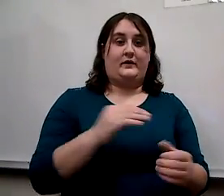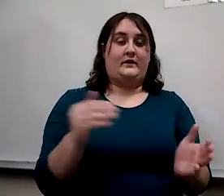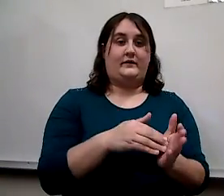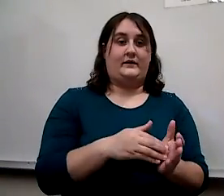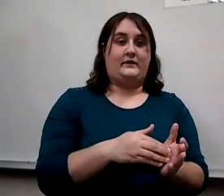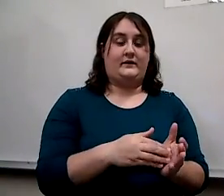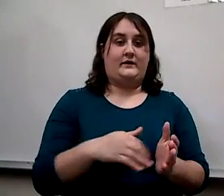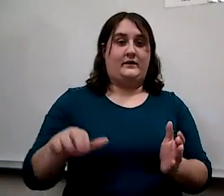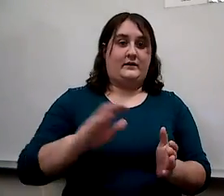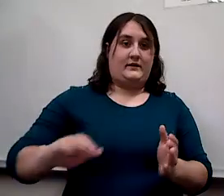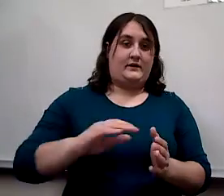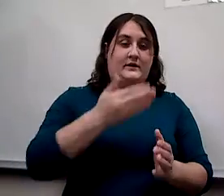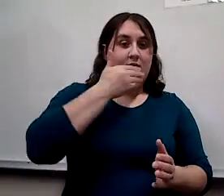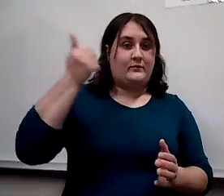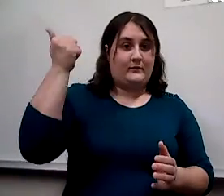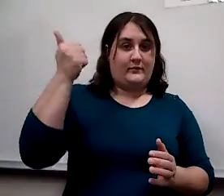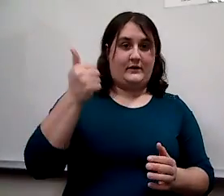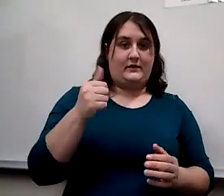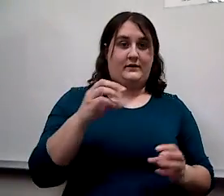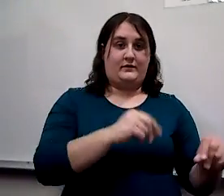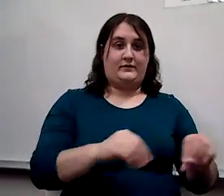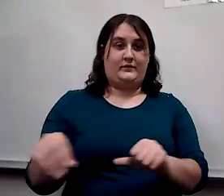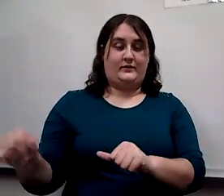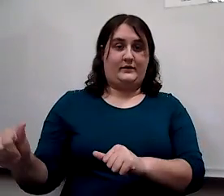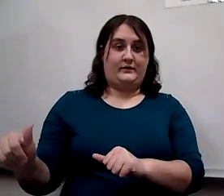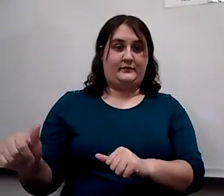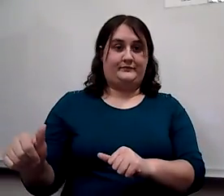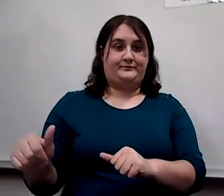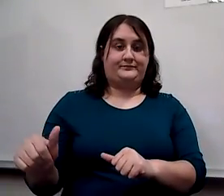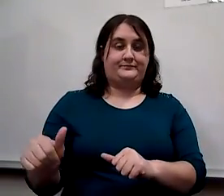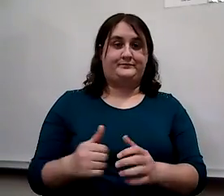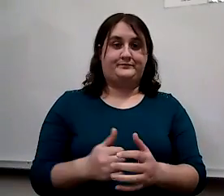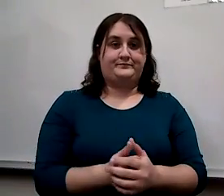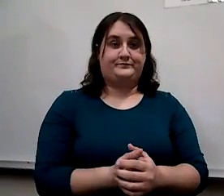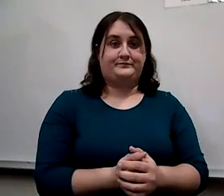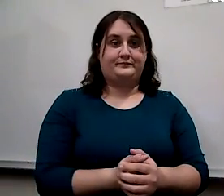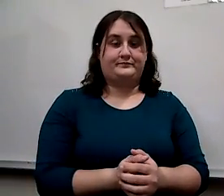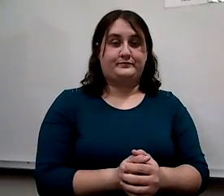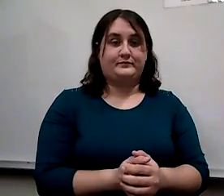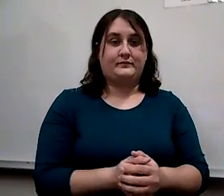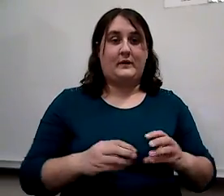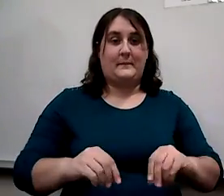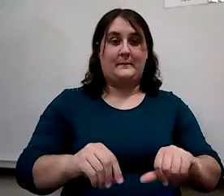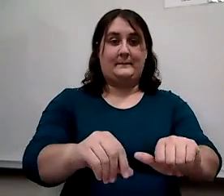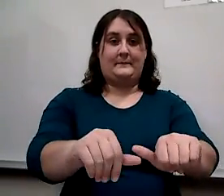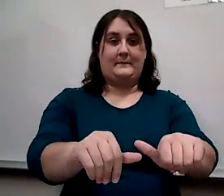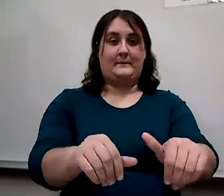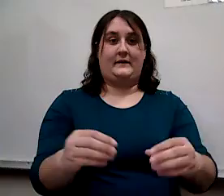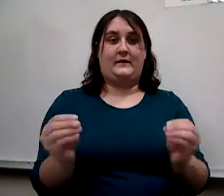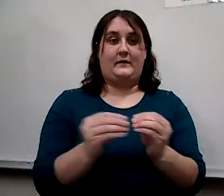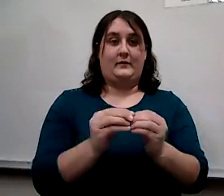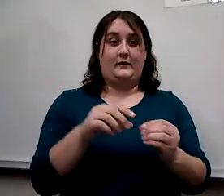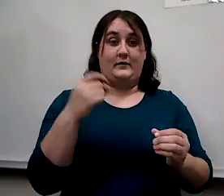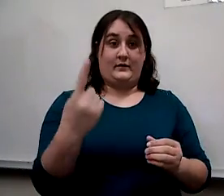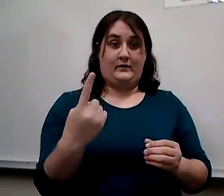area with a more suitable soil. Number 3, when planting more than one rose bush, spacing